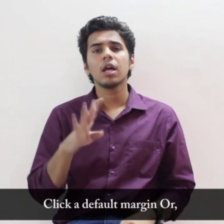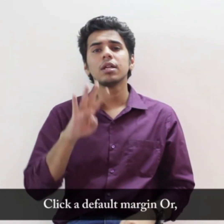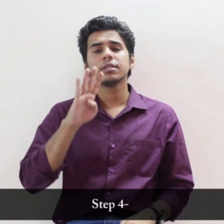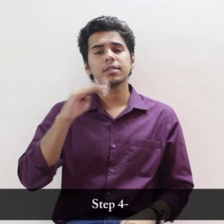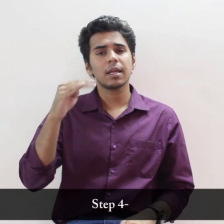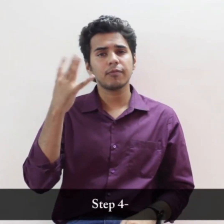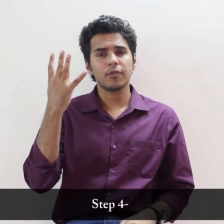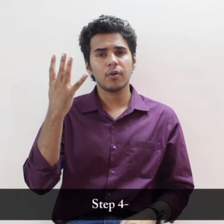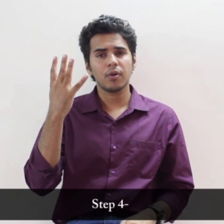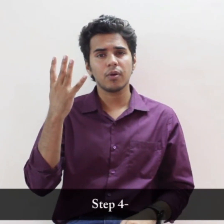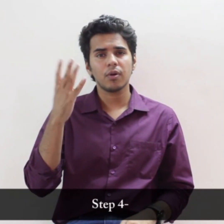Step 4.